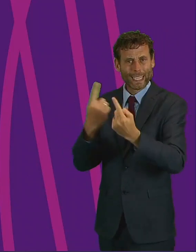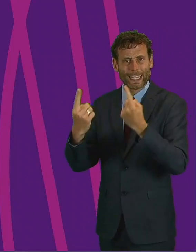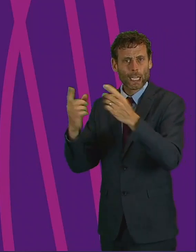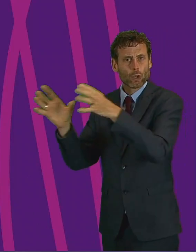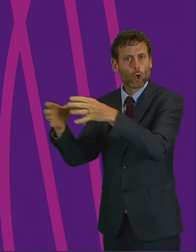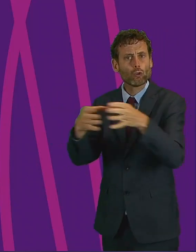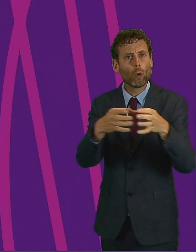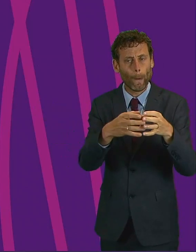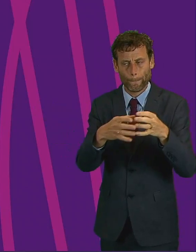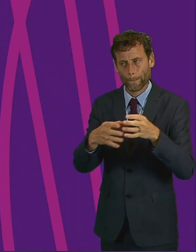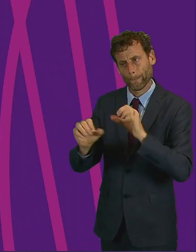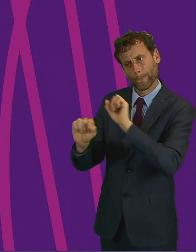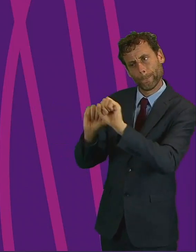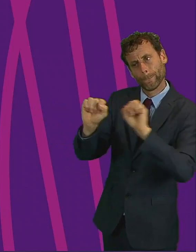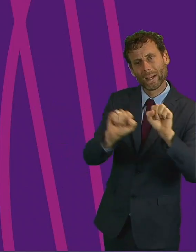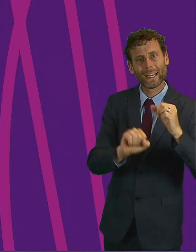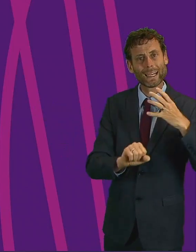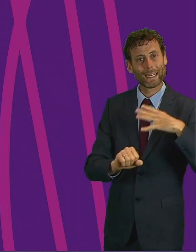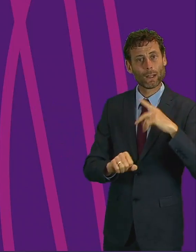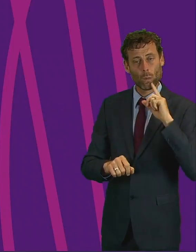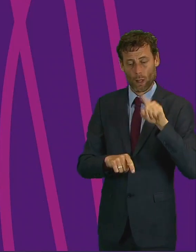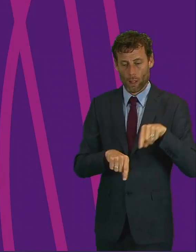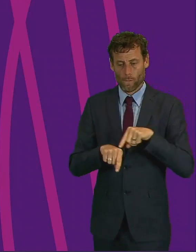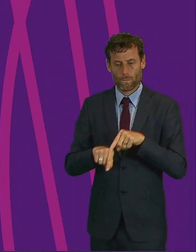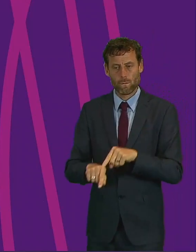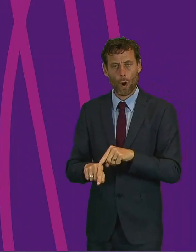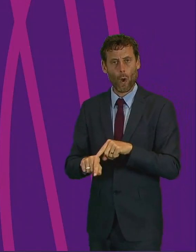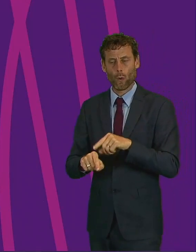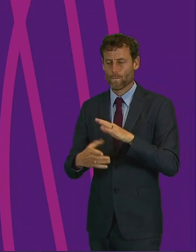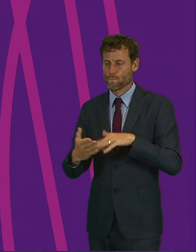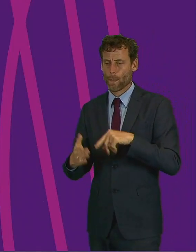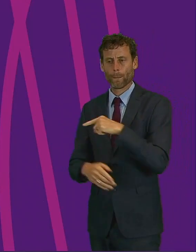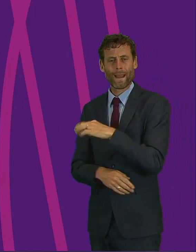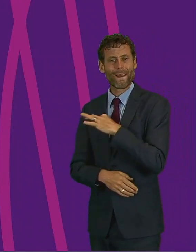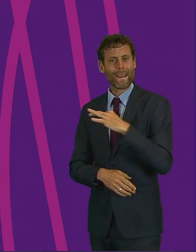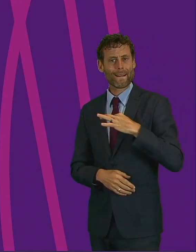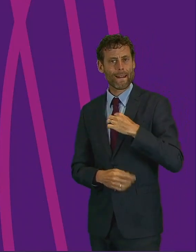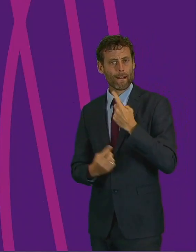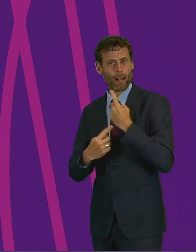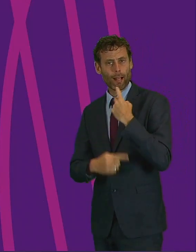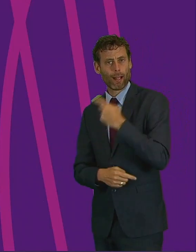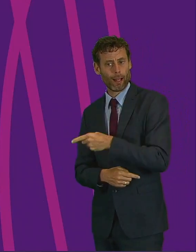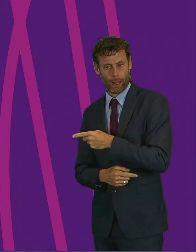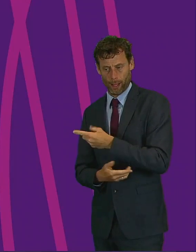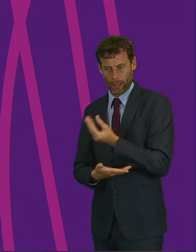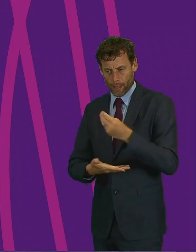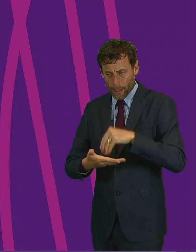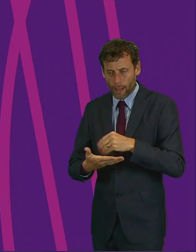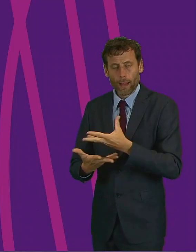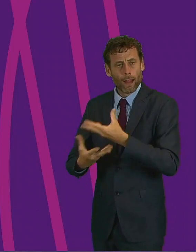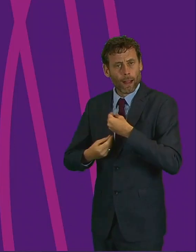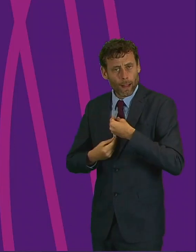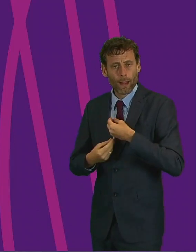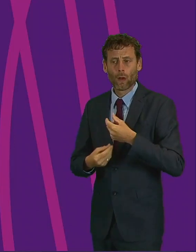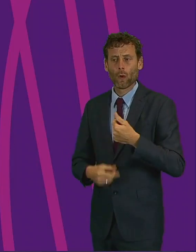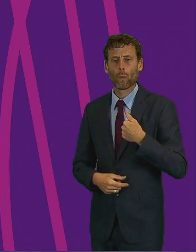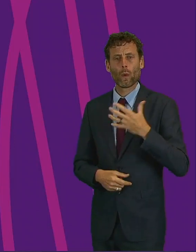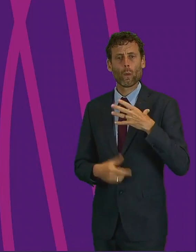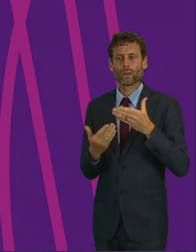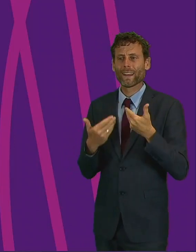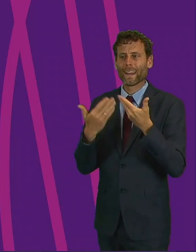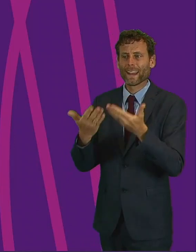It will look as far as possible at the different risk factors and seek to give people as much